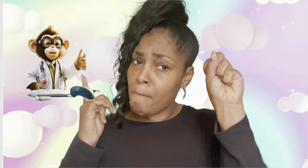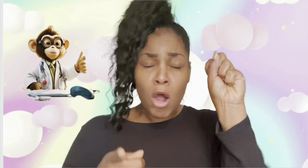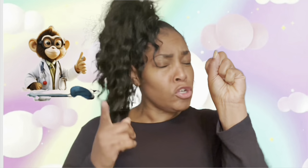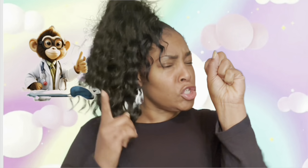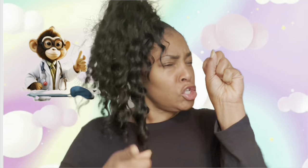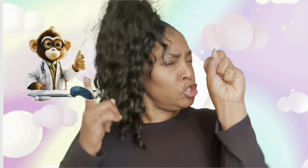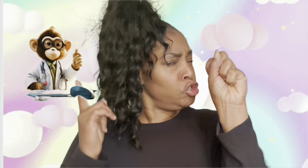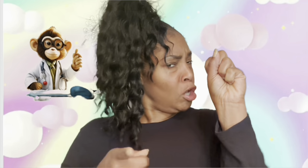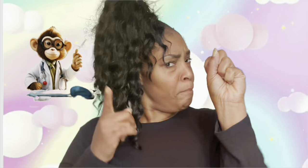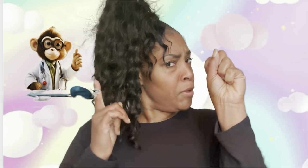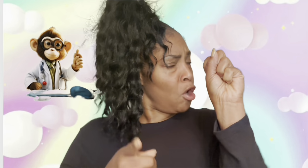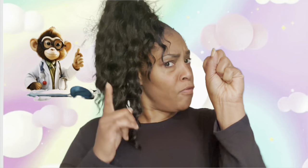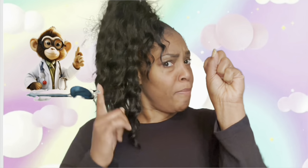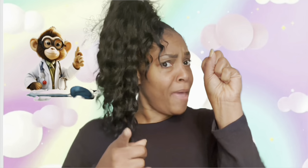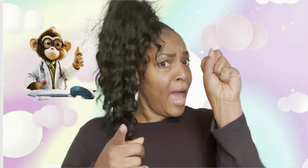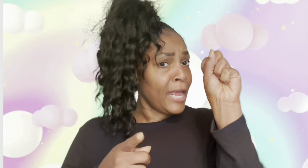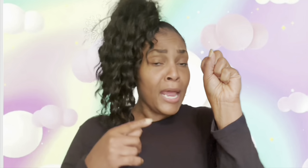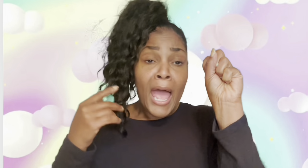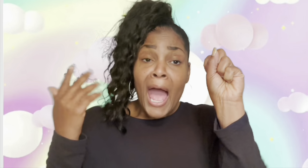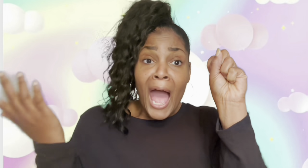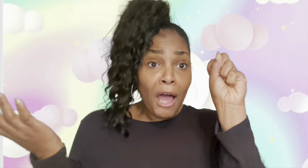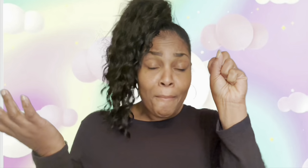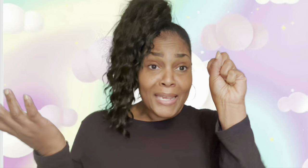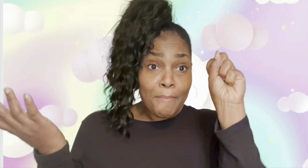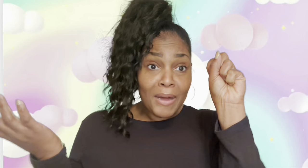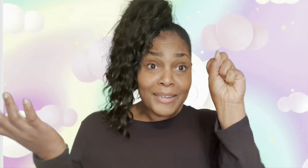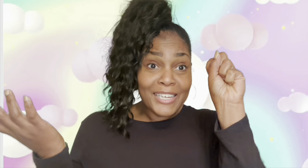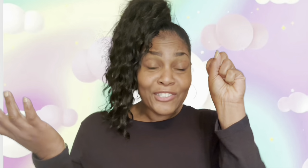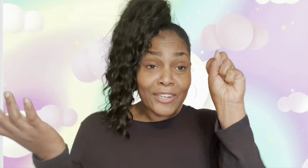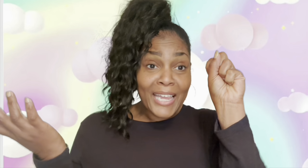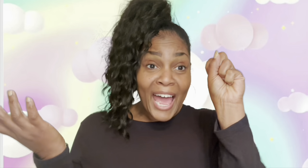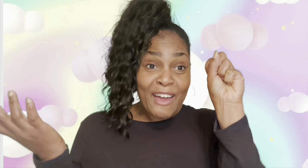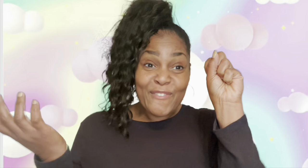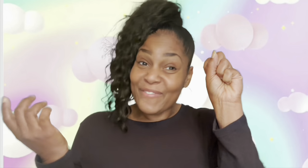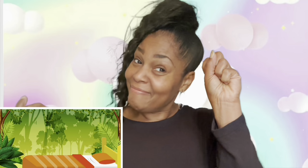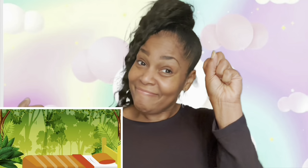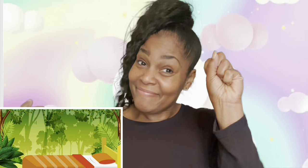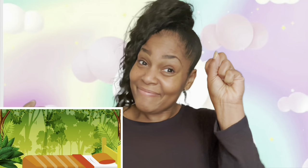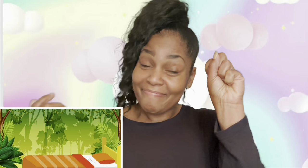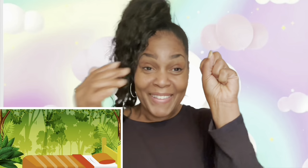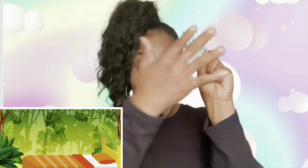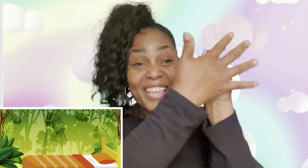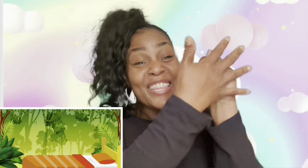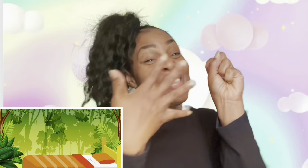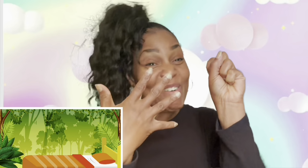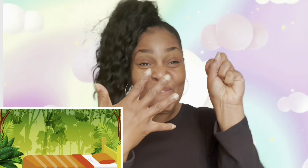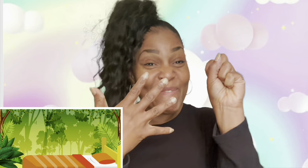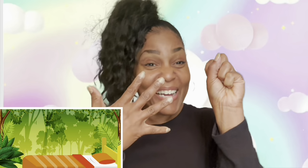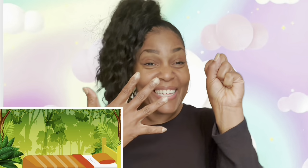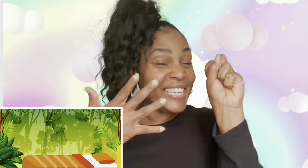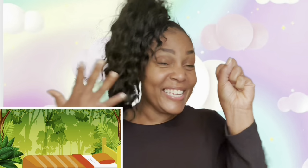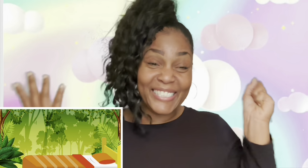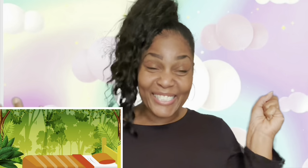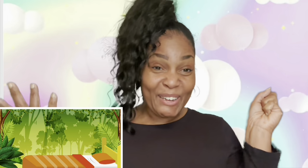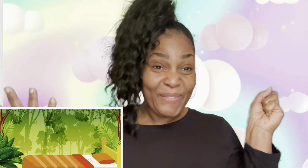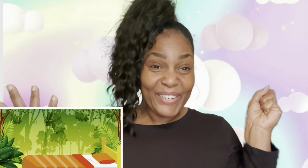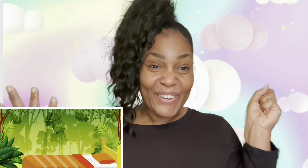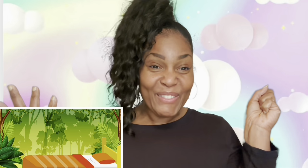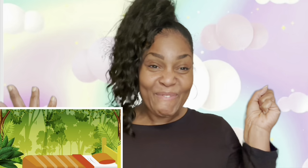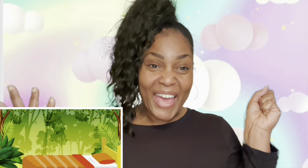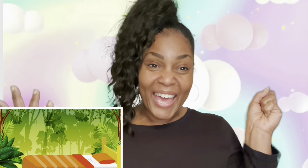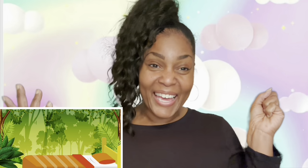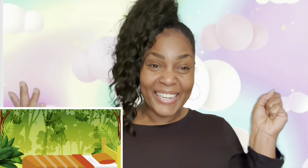more monkeys jumping on the bed. How many monkeys are left? No monkeys